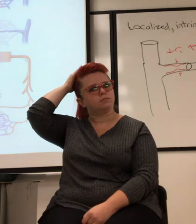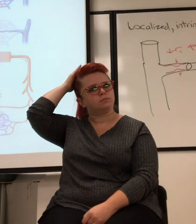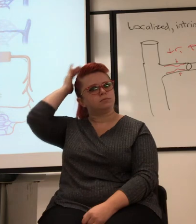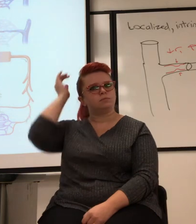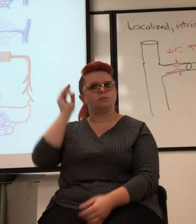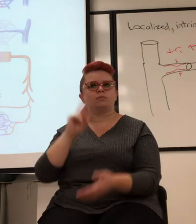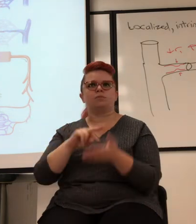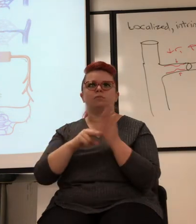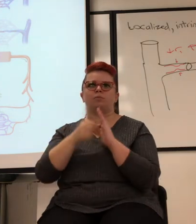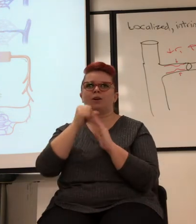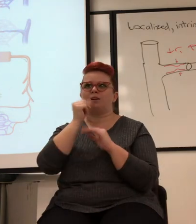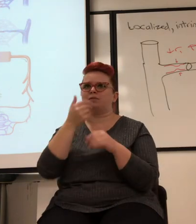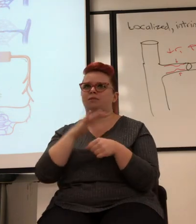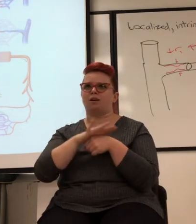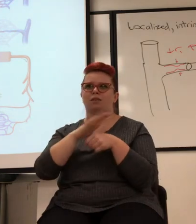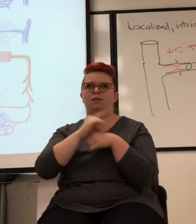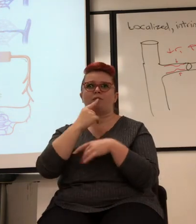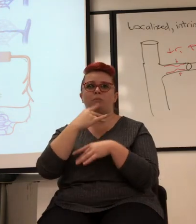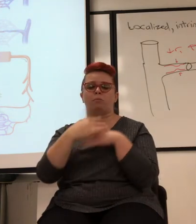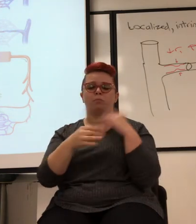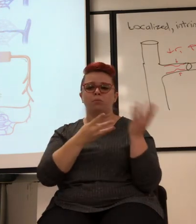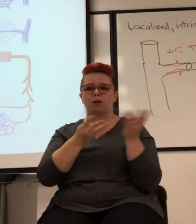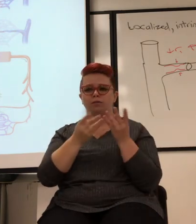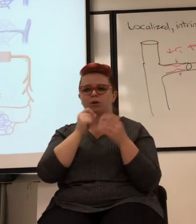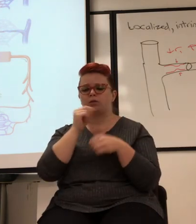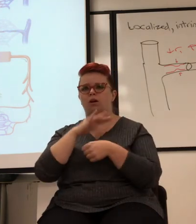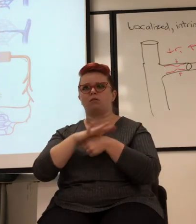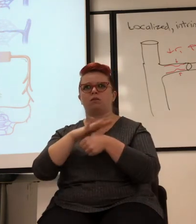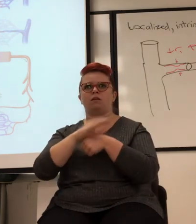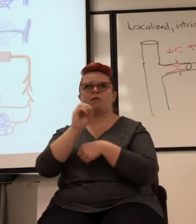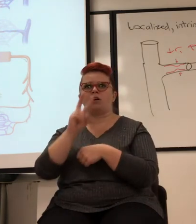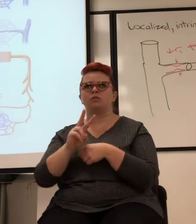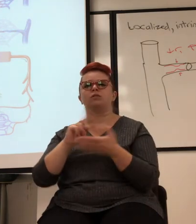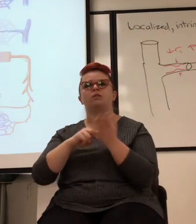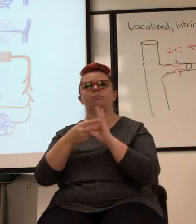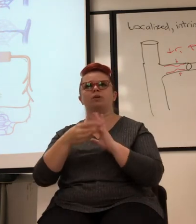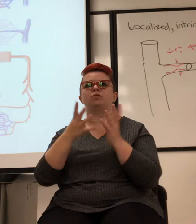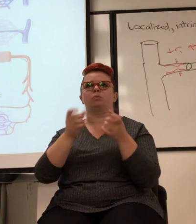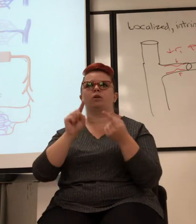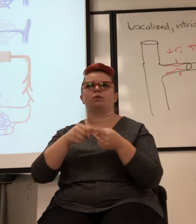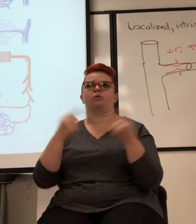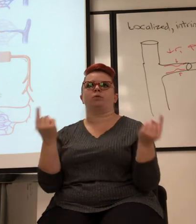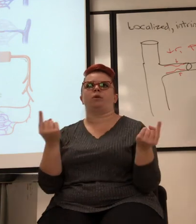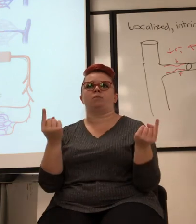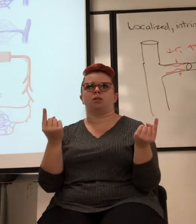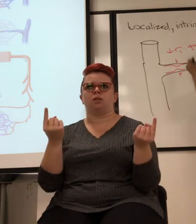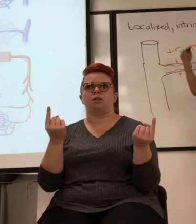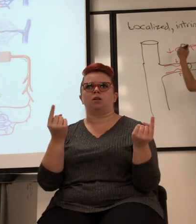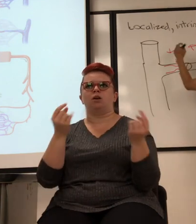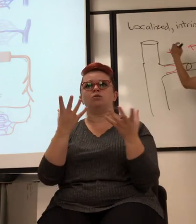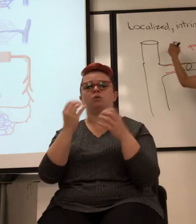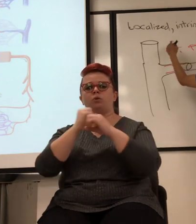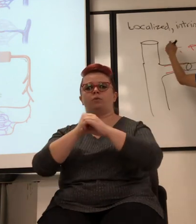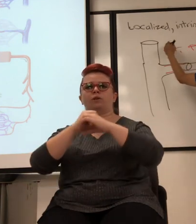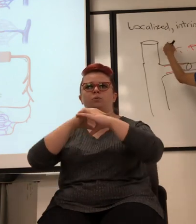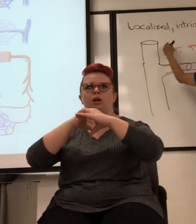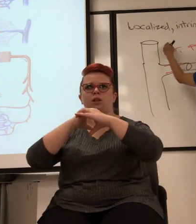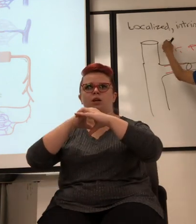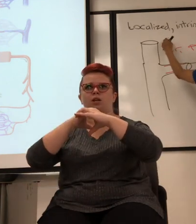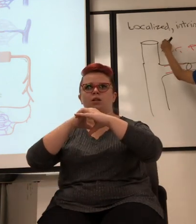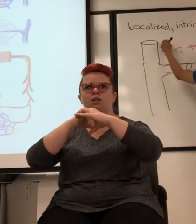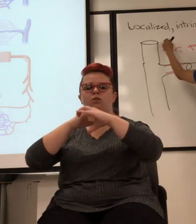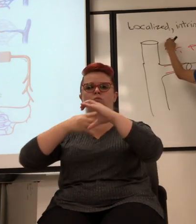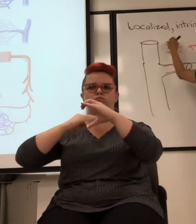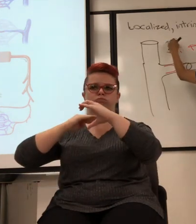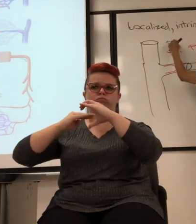Lack of blood flow, lack of oxygen. You'd simply want to reverse it. So you'd simply want to vasodilate to